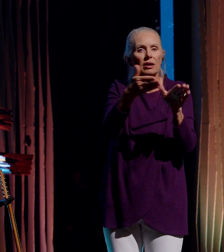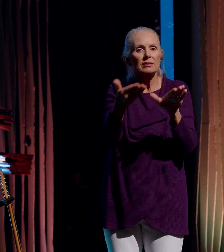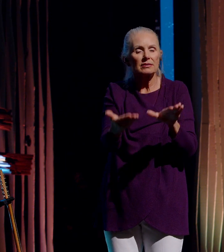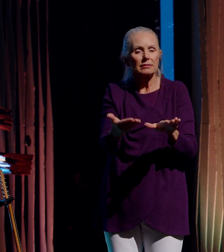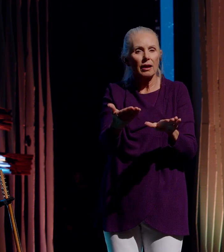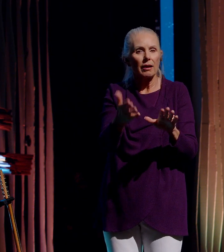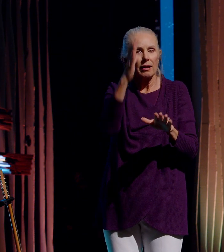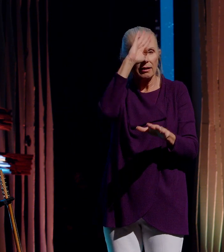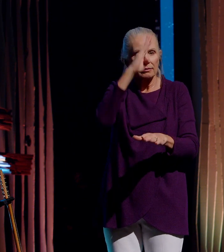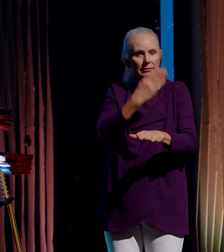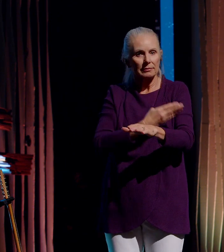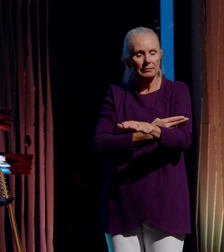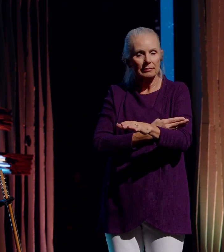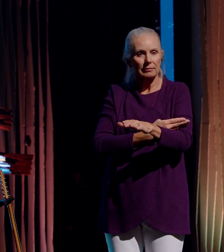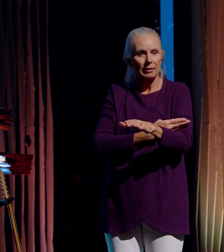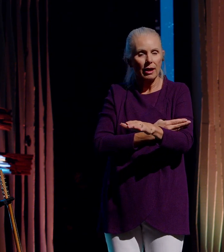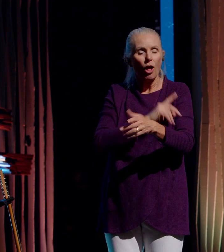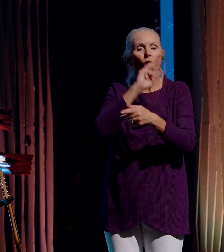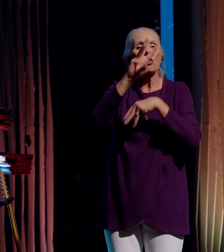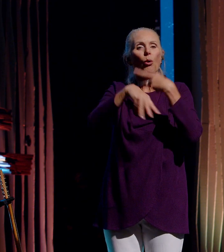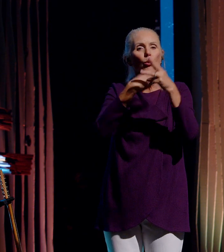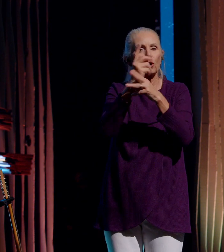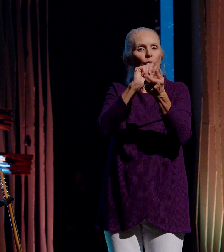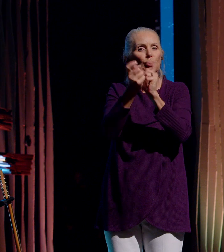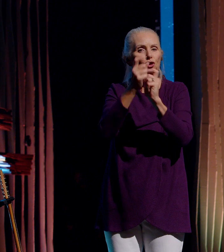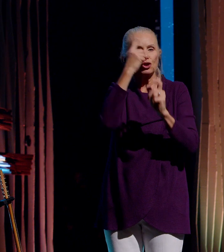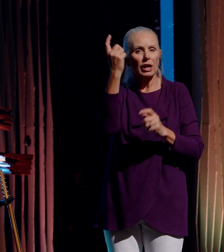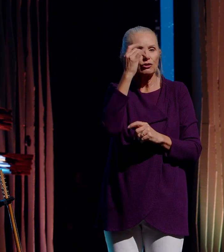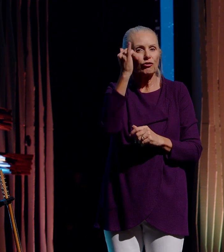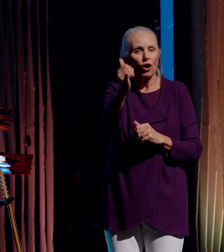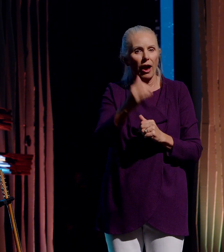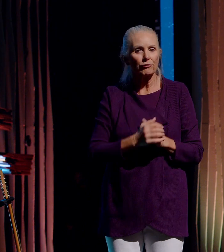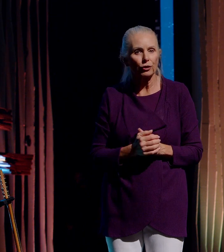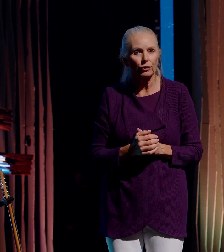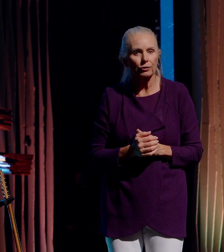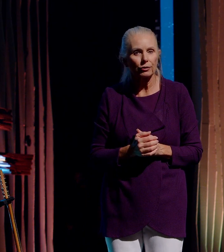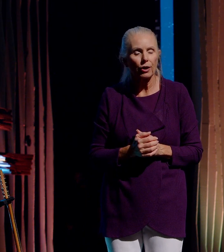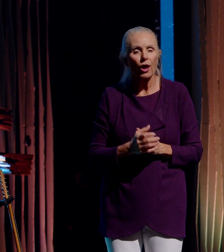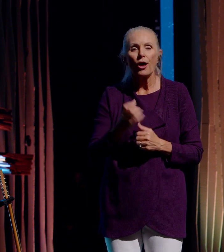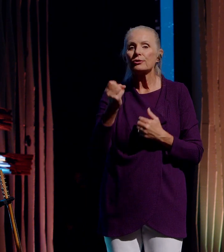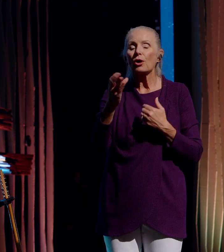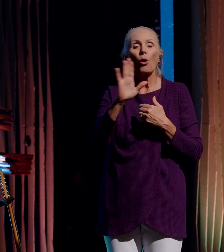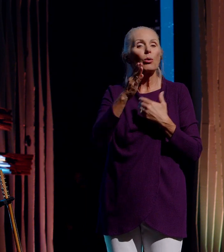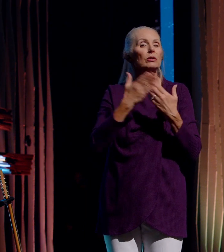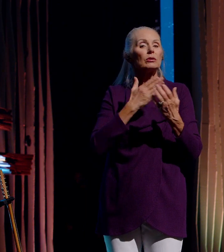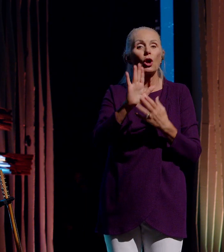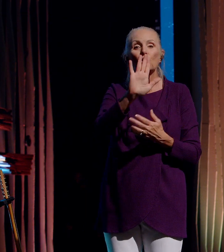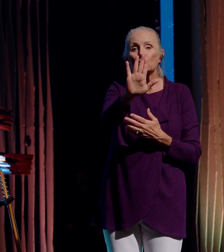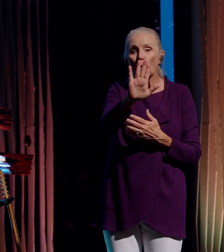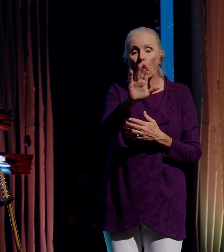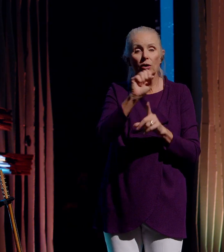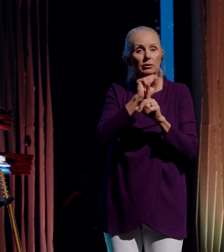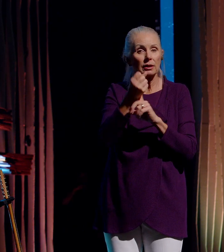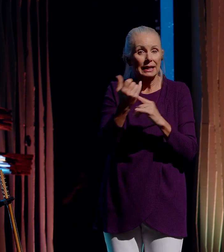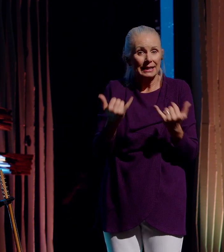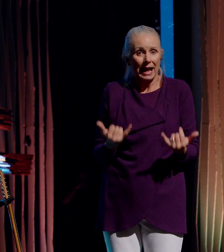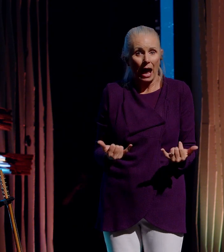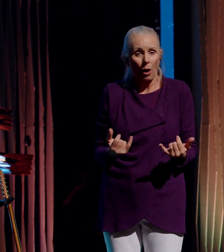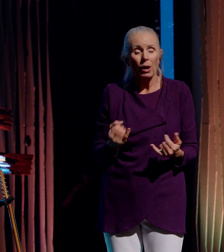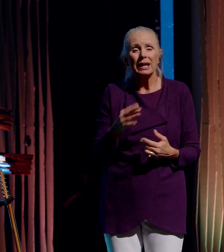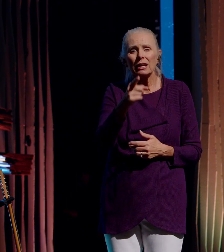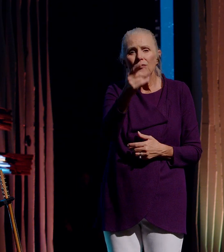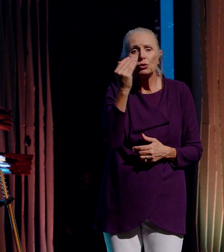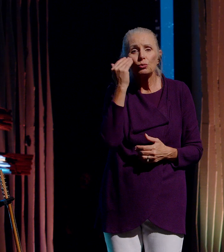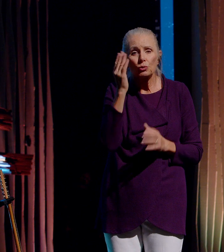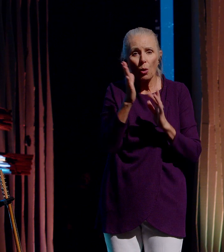changed forever. So church, wherever you're at today, in your highest of highs or lowest of lows, if you know Jesus Christ as